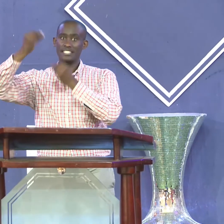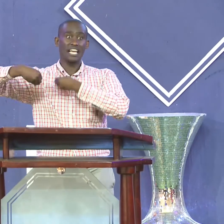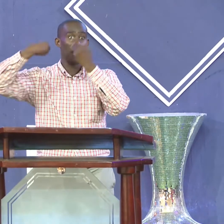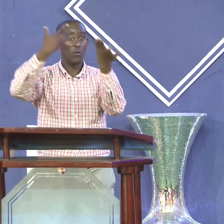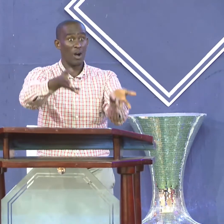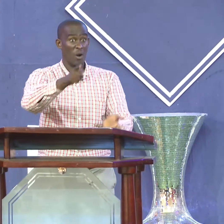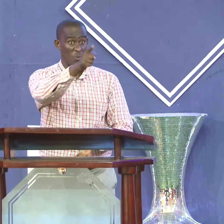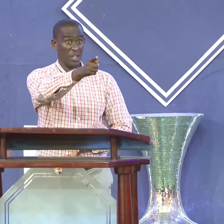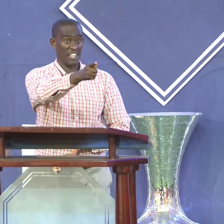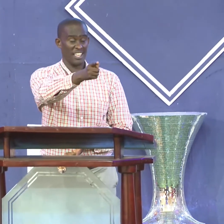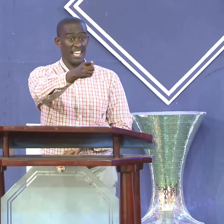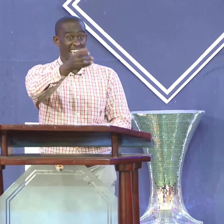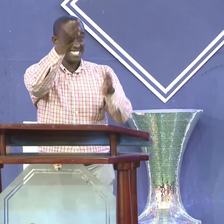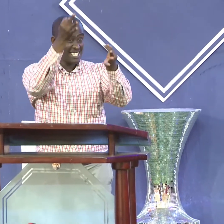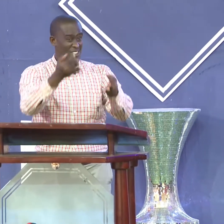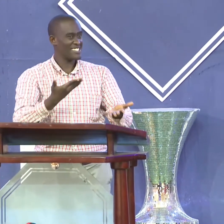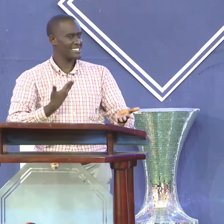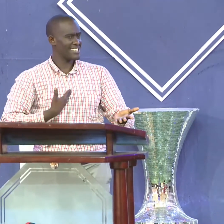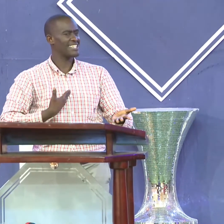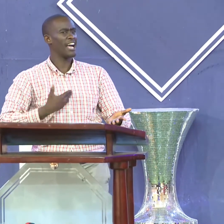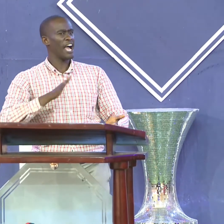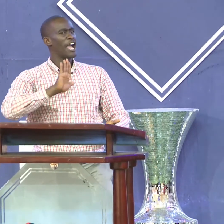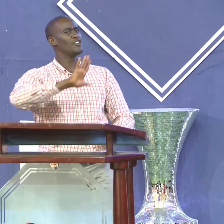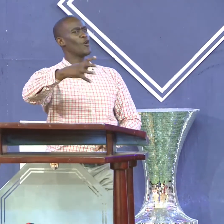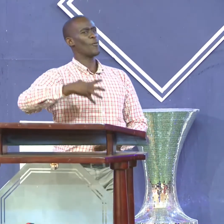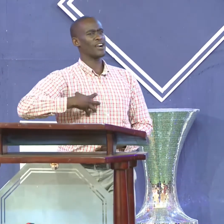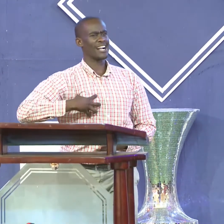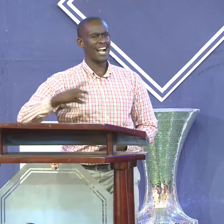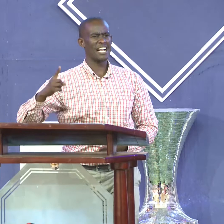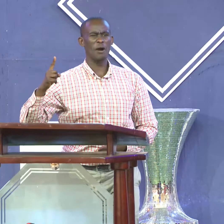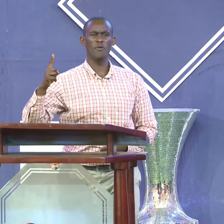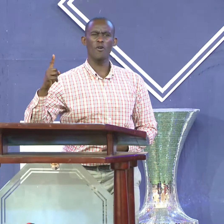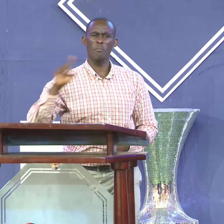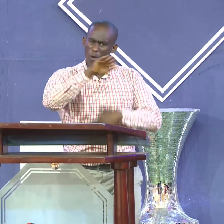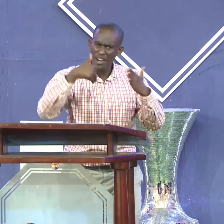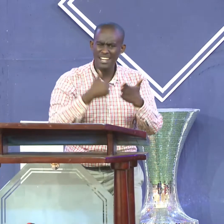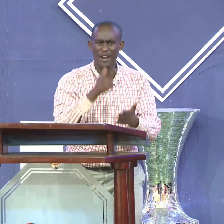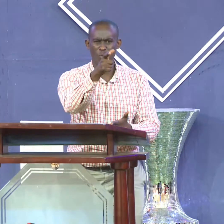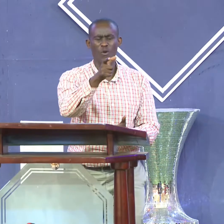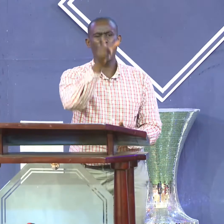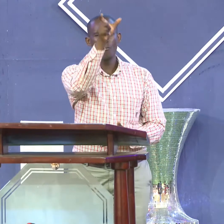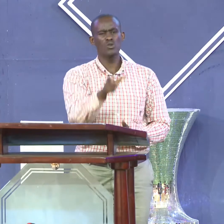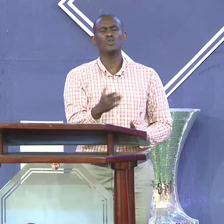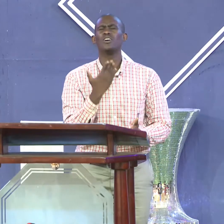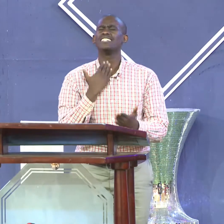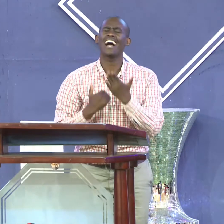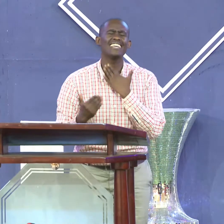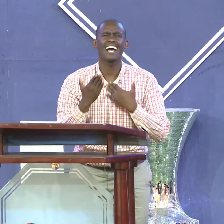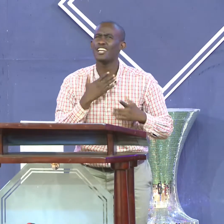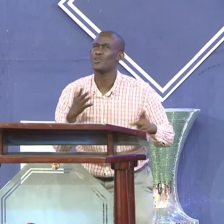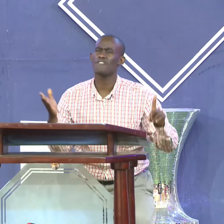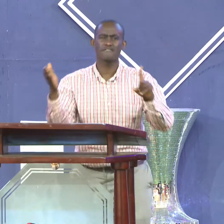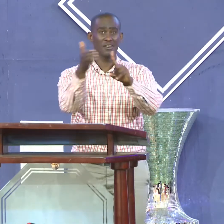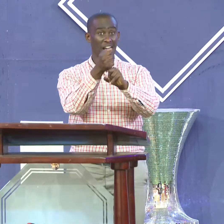given you, it has all your riches in it. Whatever you desire to